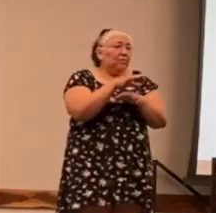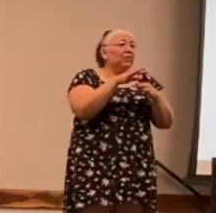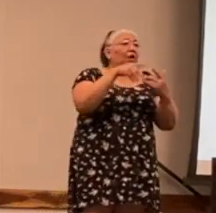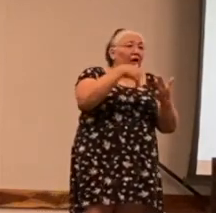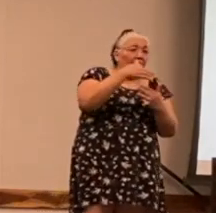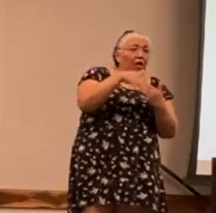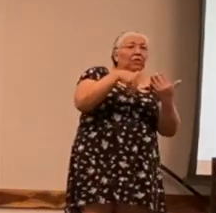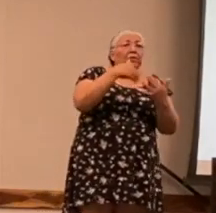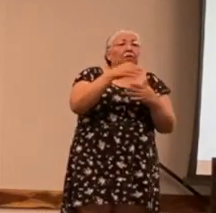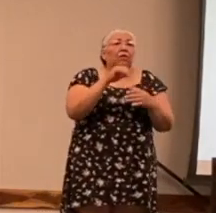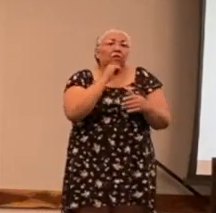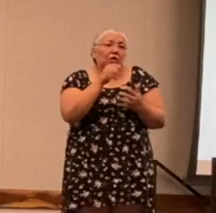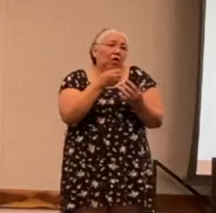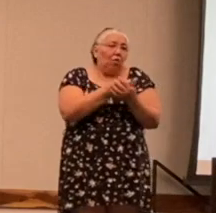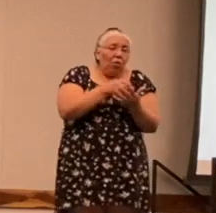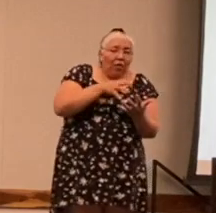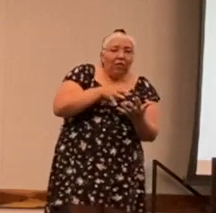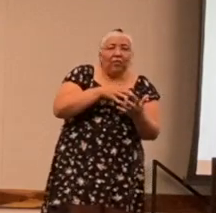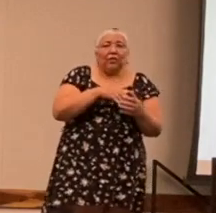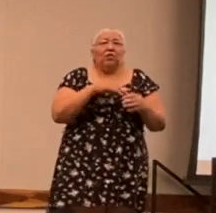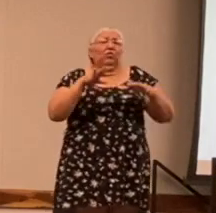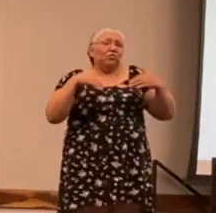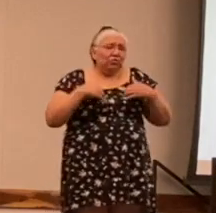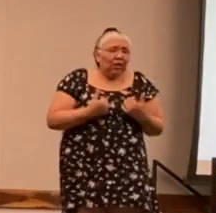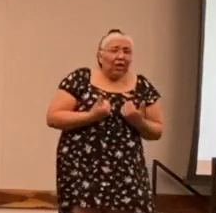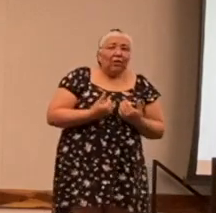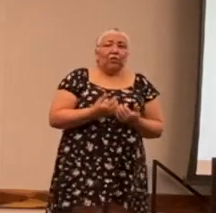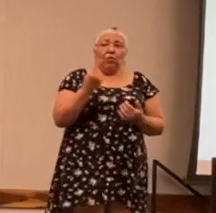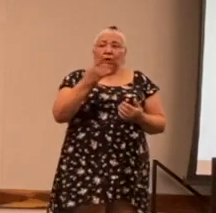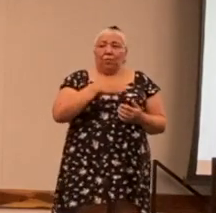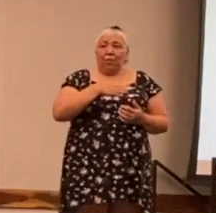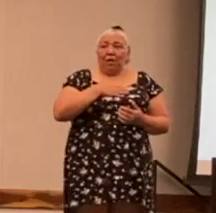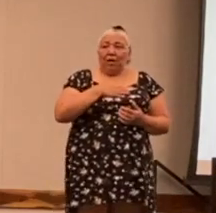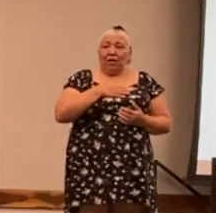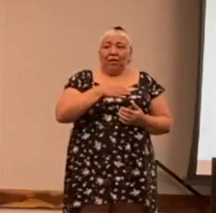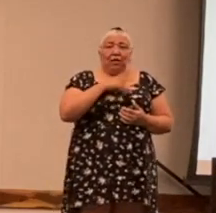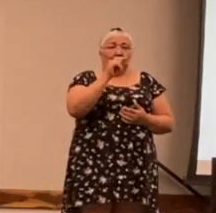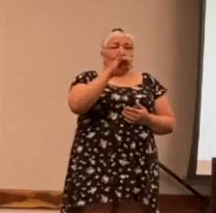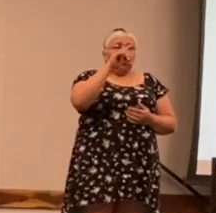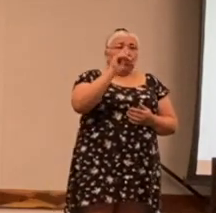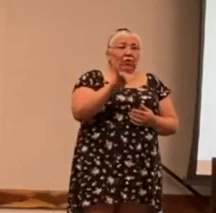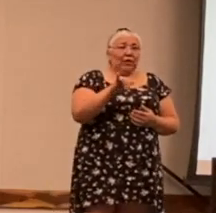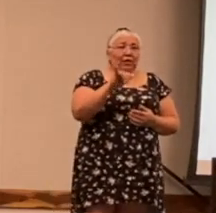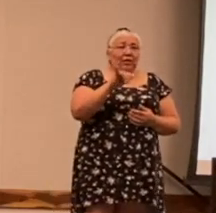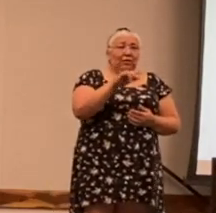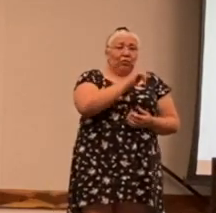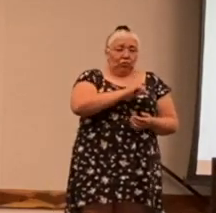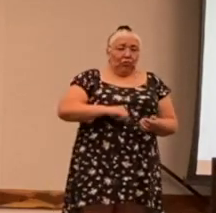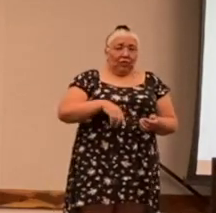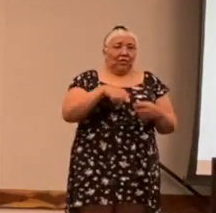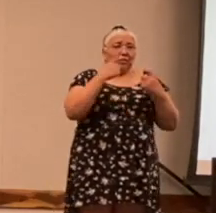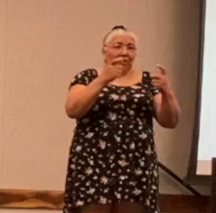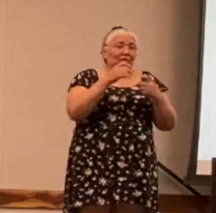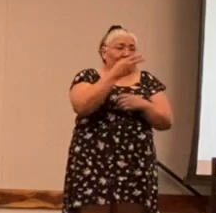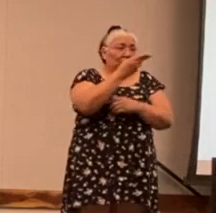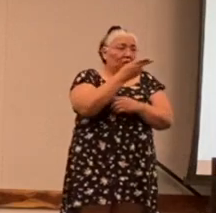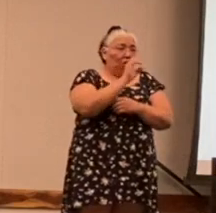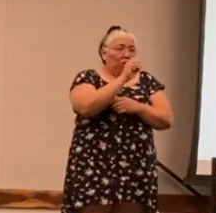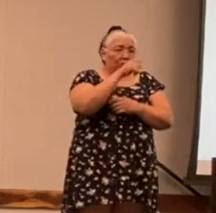wealthy enough to entertain. One of mine and Trudy's gifts that we have is